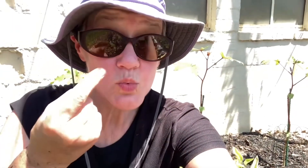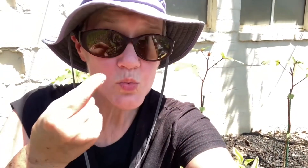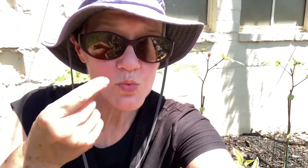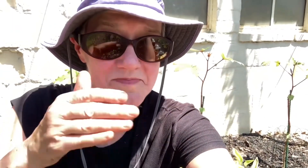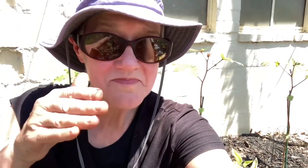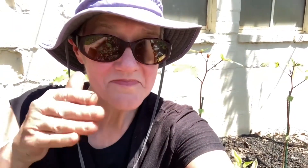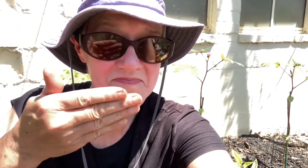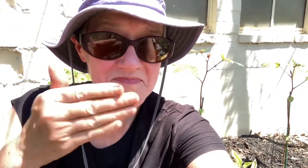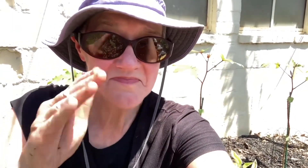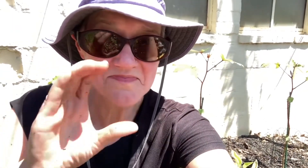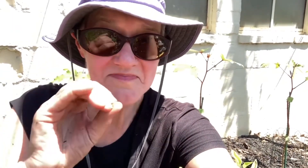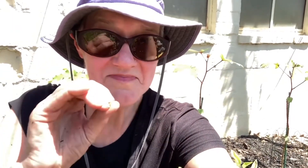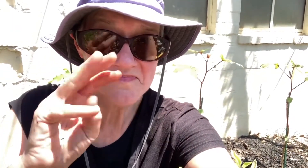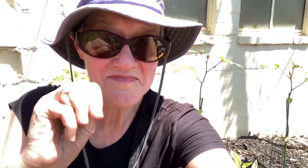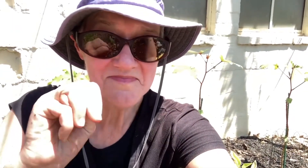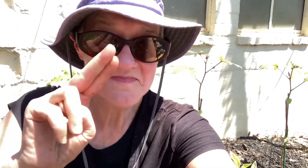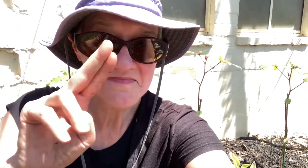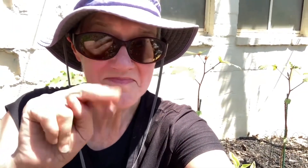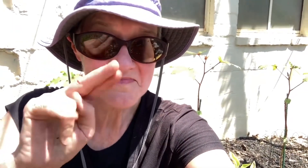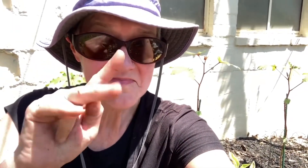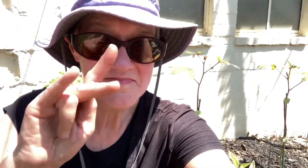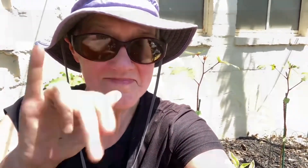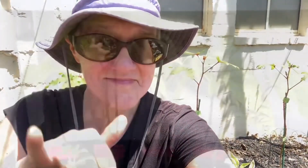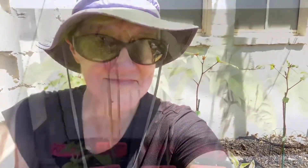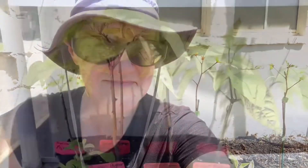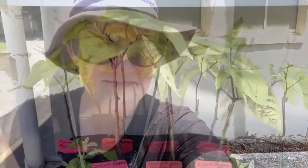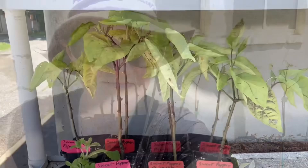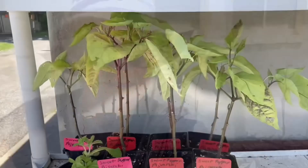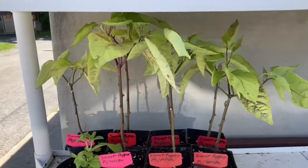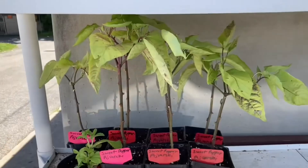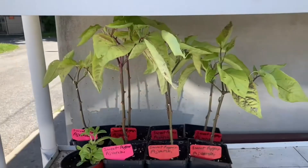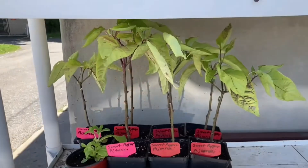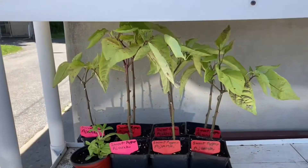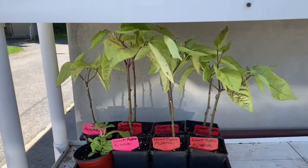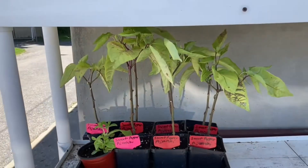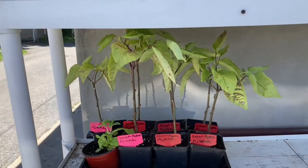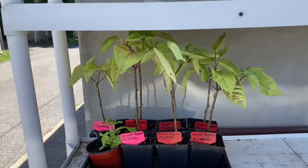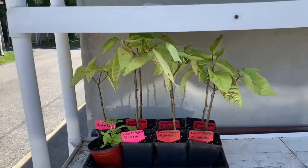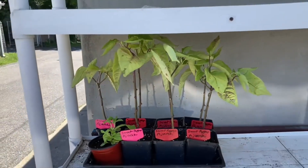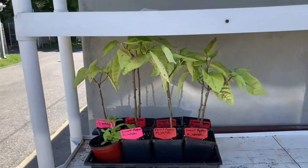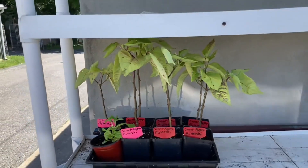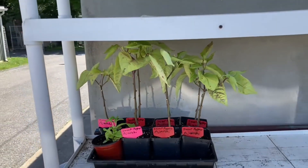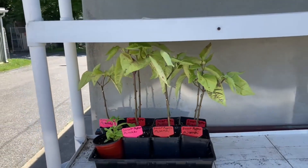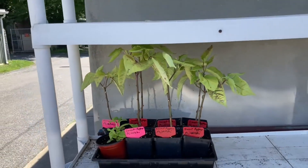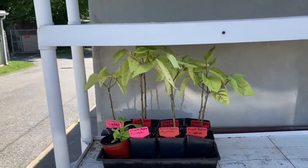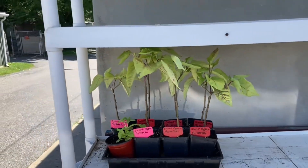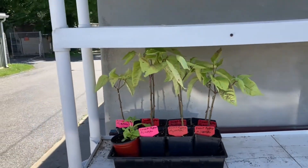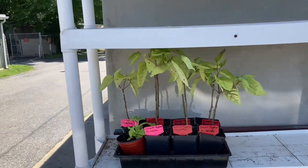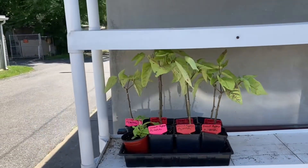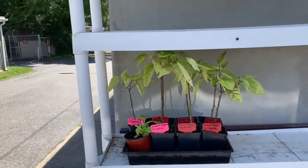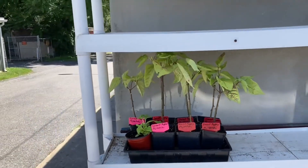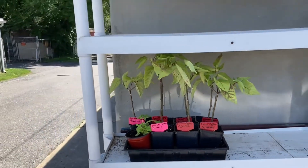Now, what am I going to do with these peppers that are left? Well, I'm going to share these with my community.